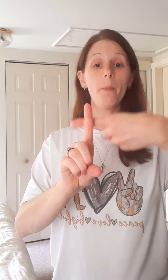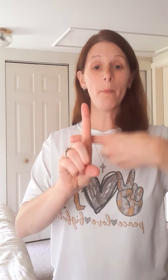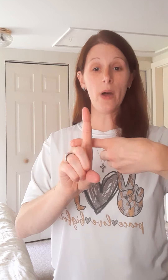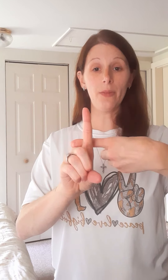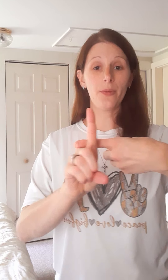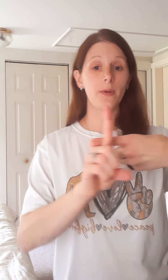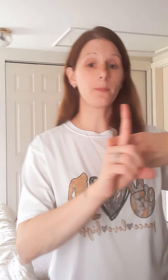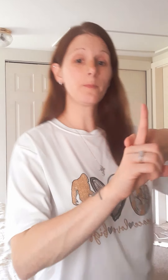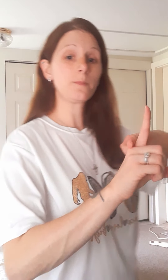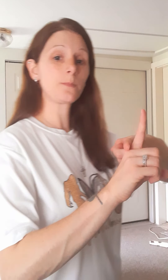month,